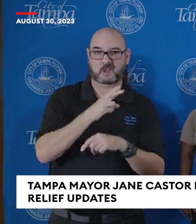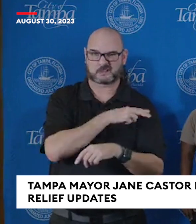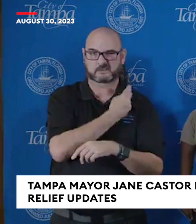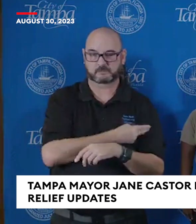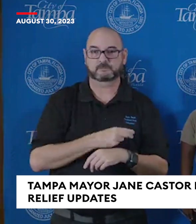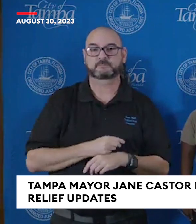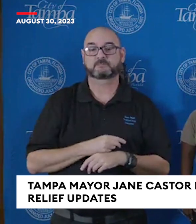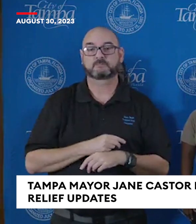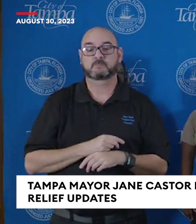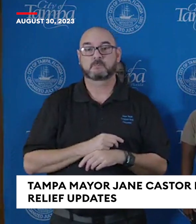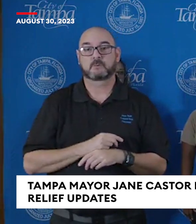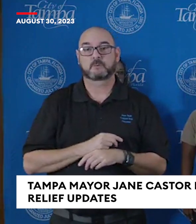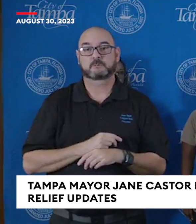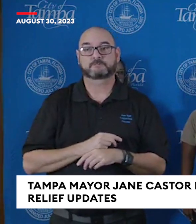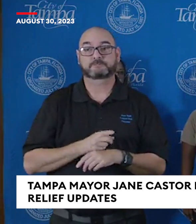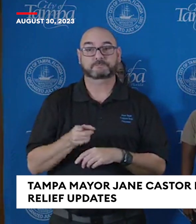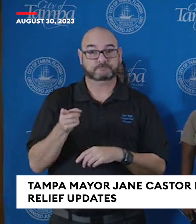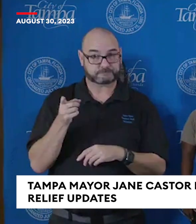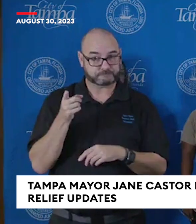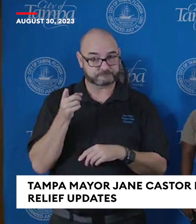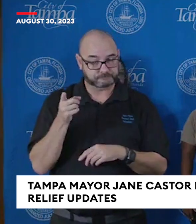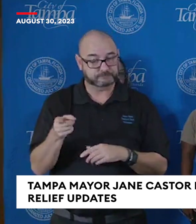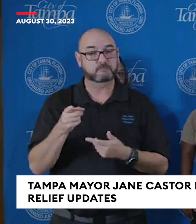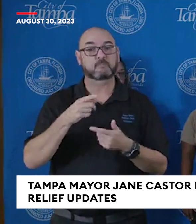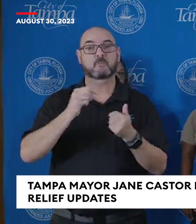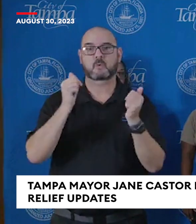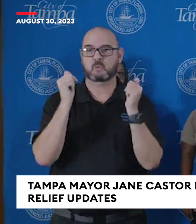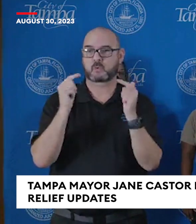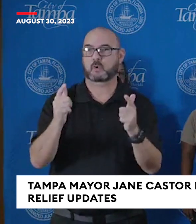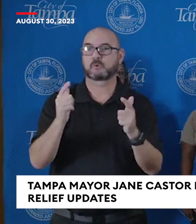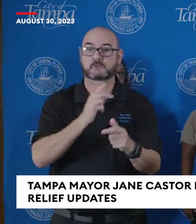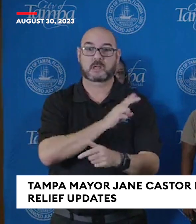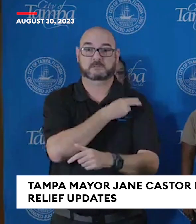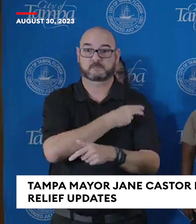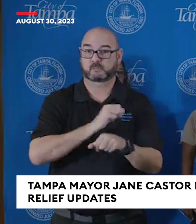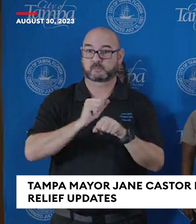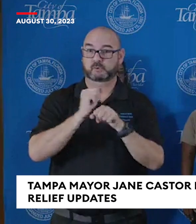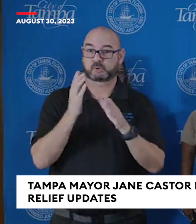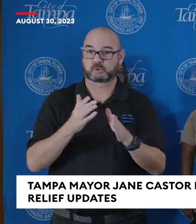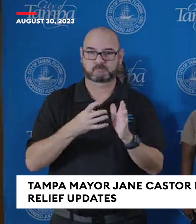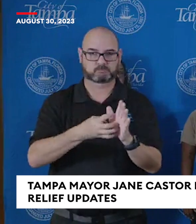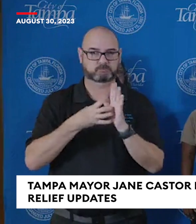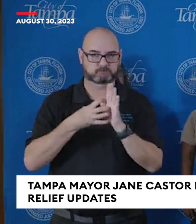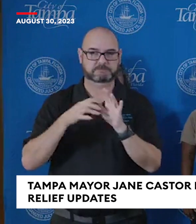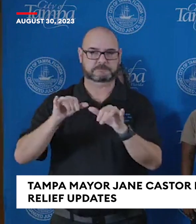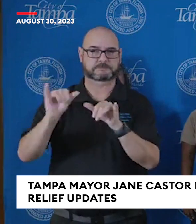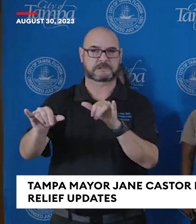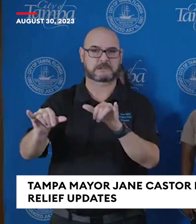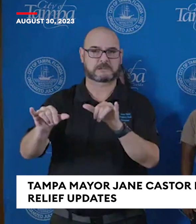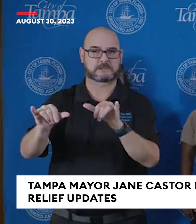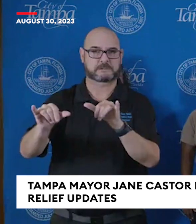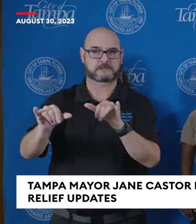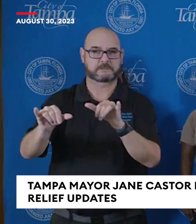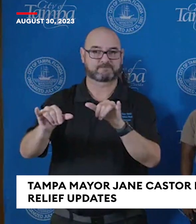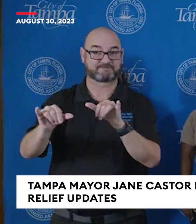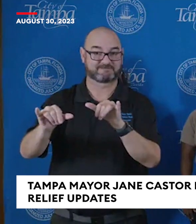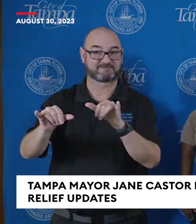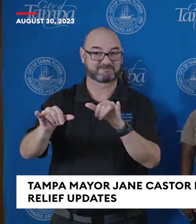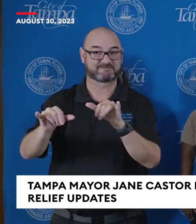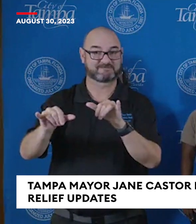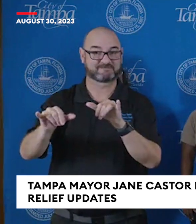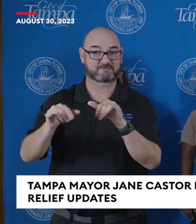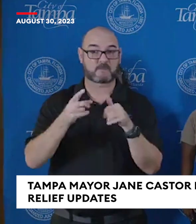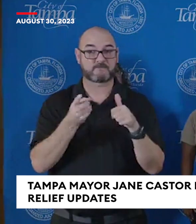the first shift that had worked 12 hours. They were going into sleep. The second shift was coming out.